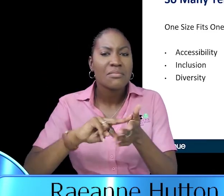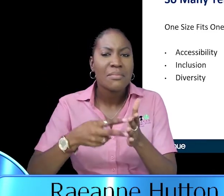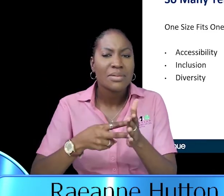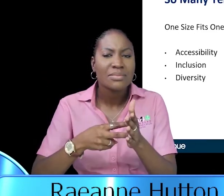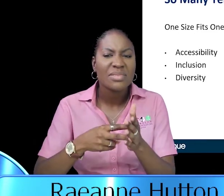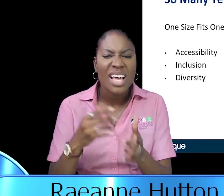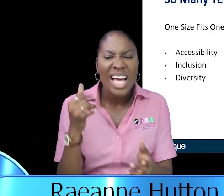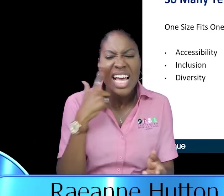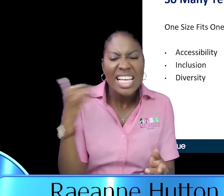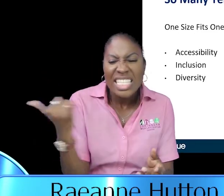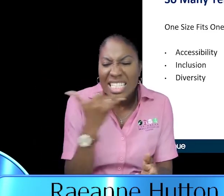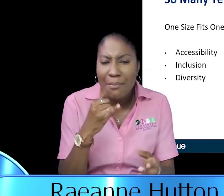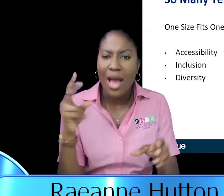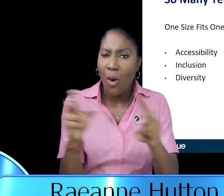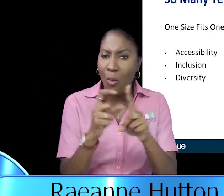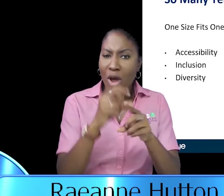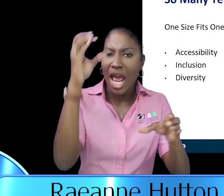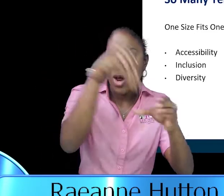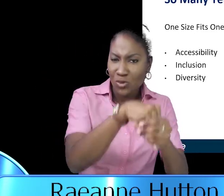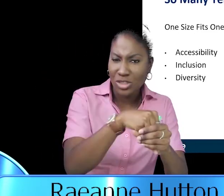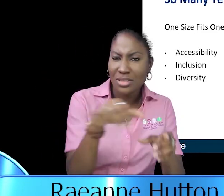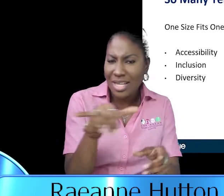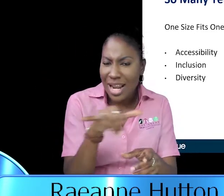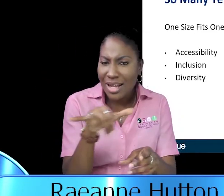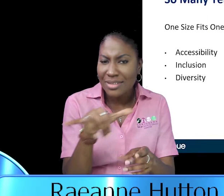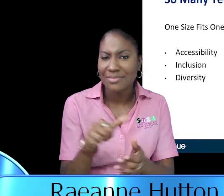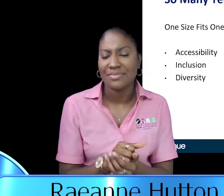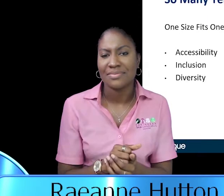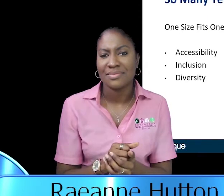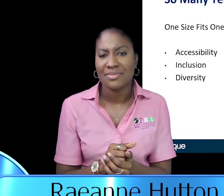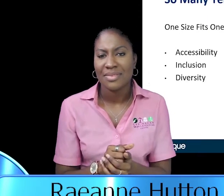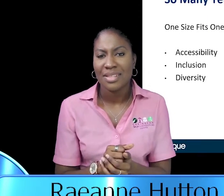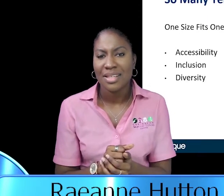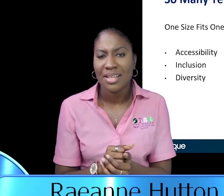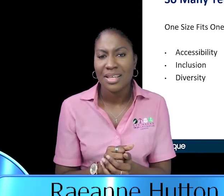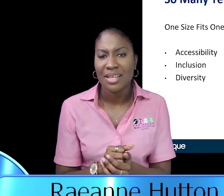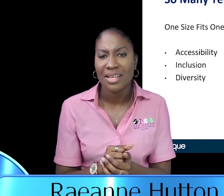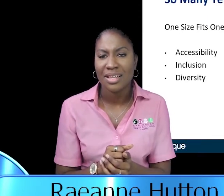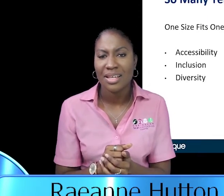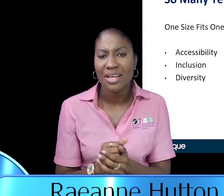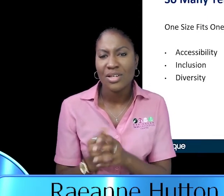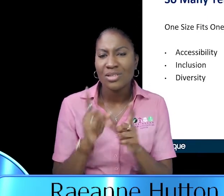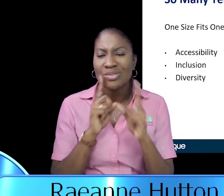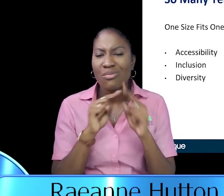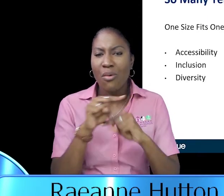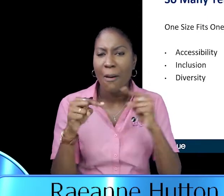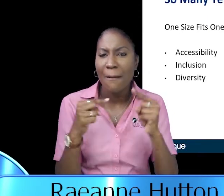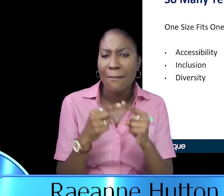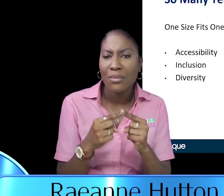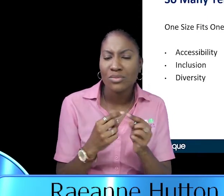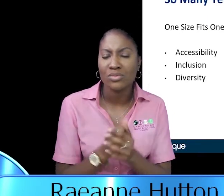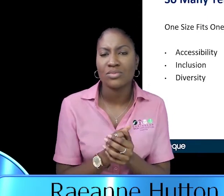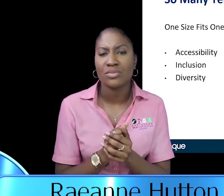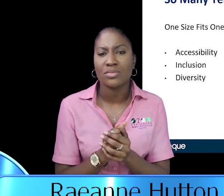is a lot like inclusion. It really focuses on a lot of the who do you have in